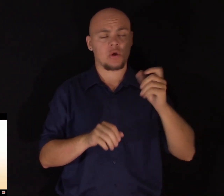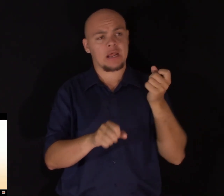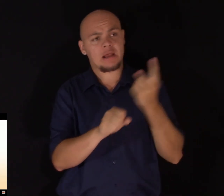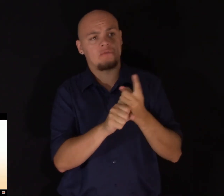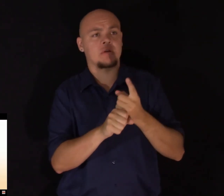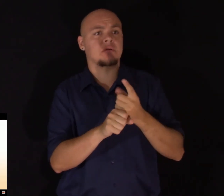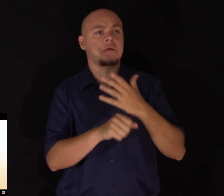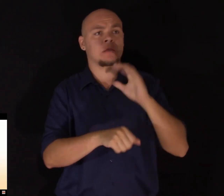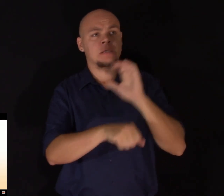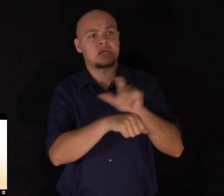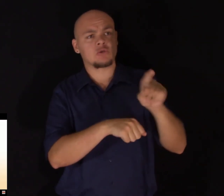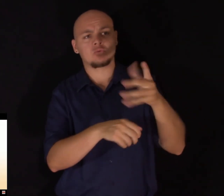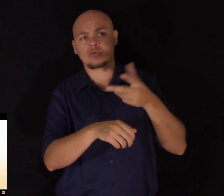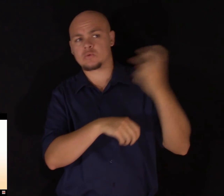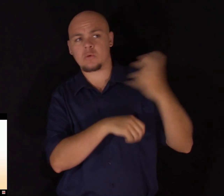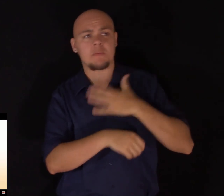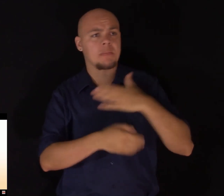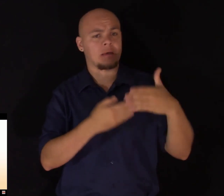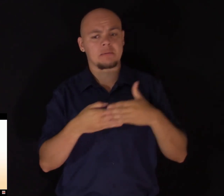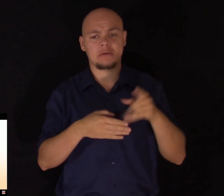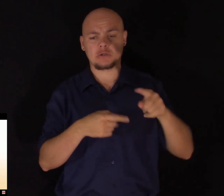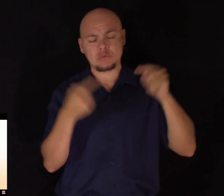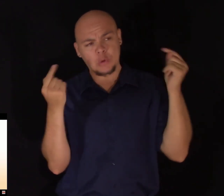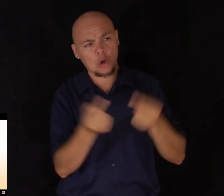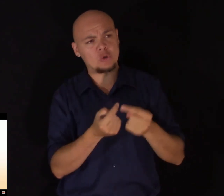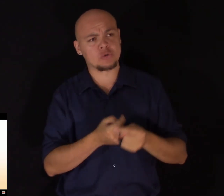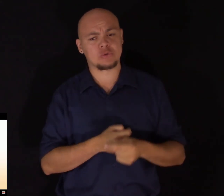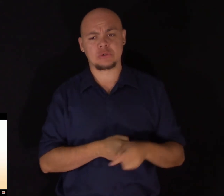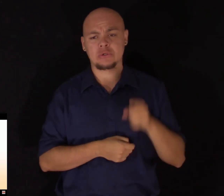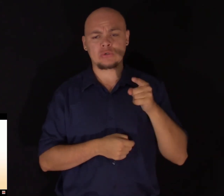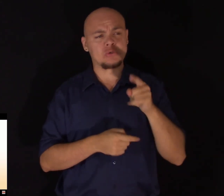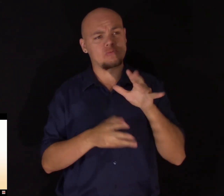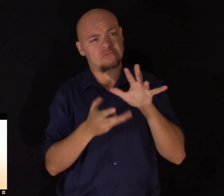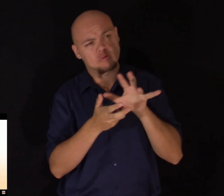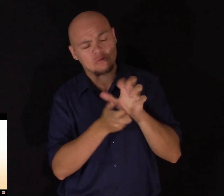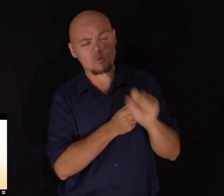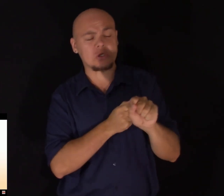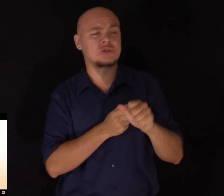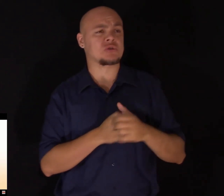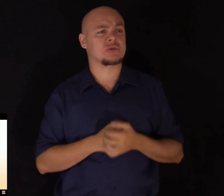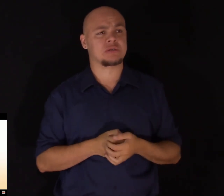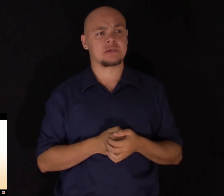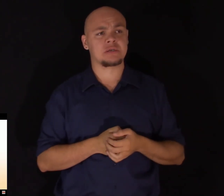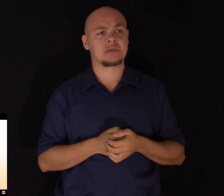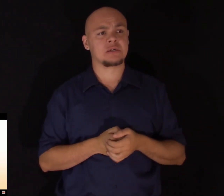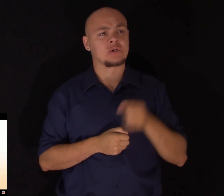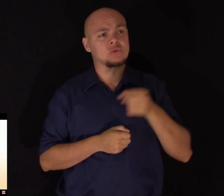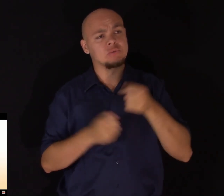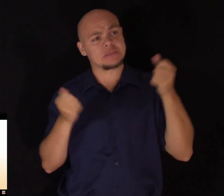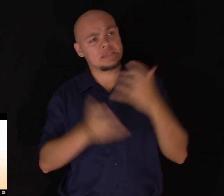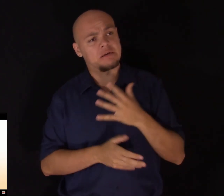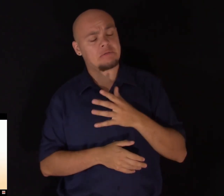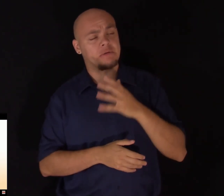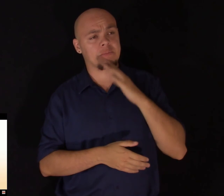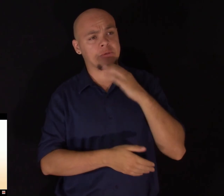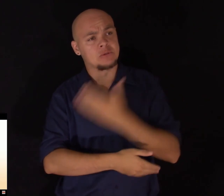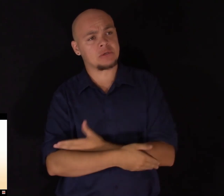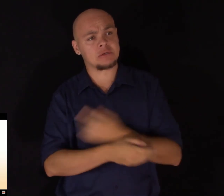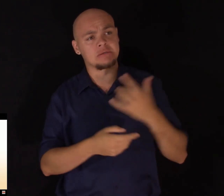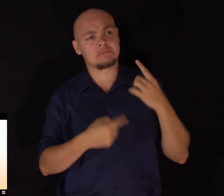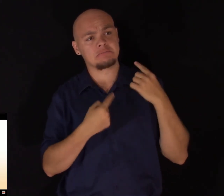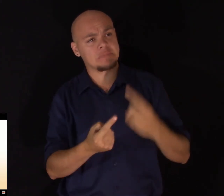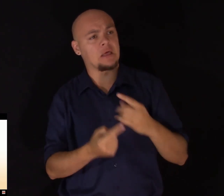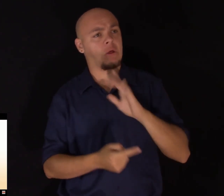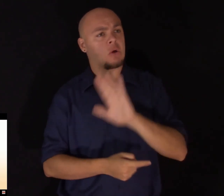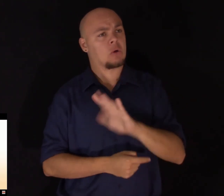my baby. And you hurt her, and you crushed her, you terrified her, until her heart